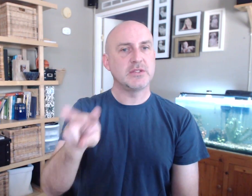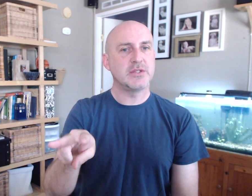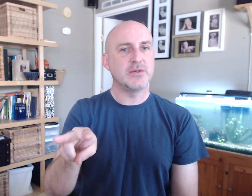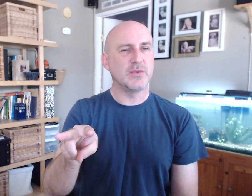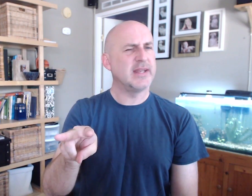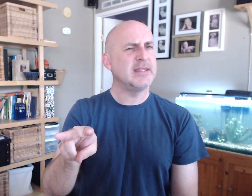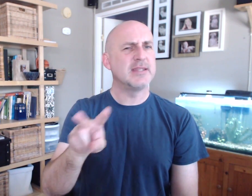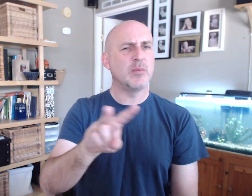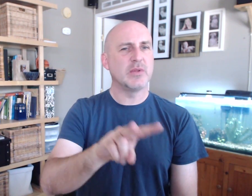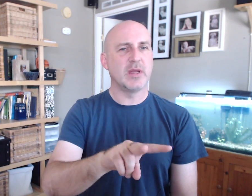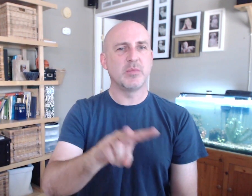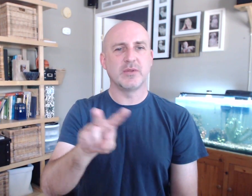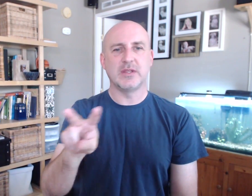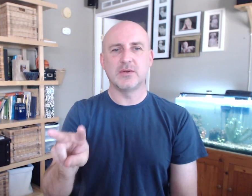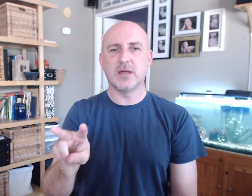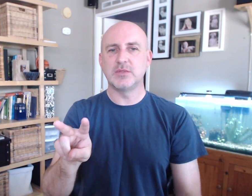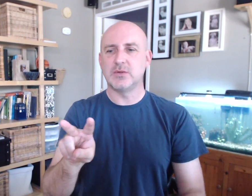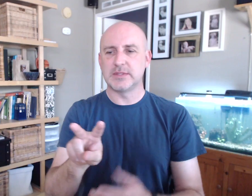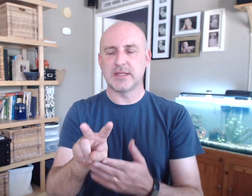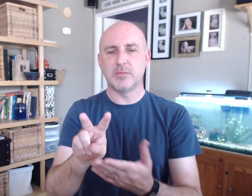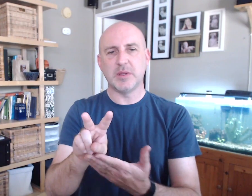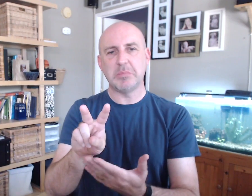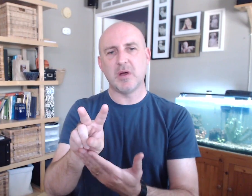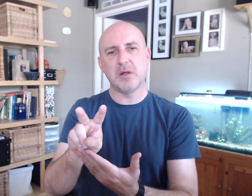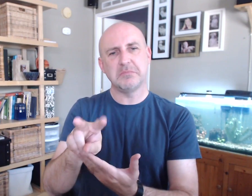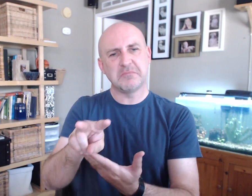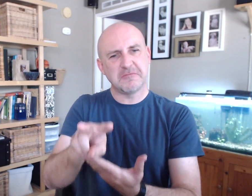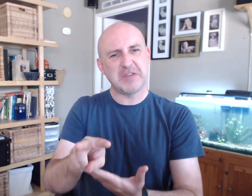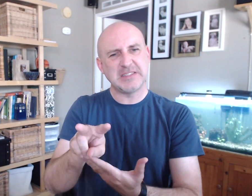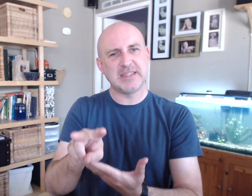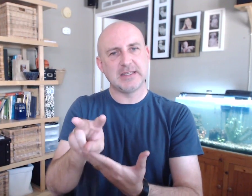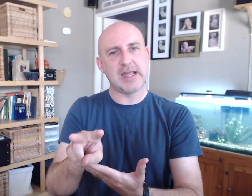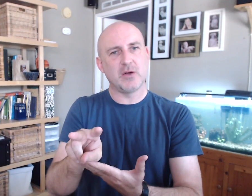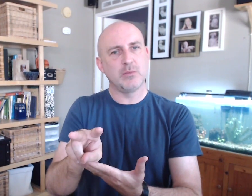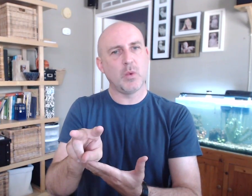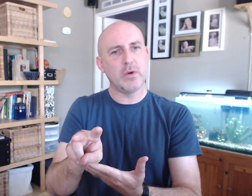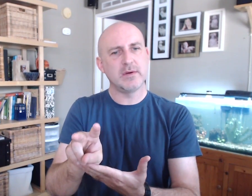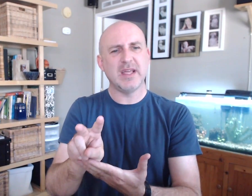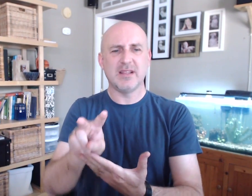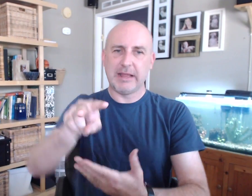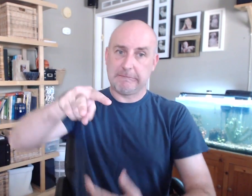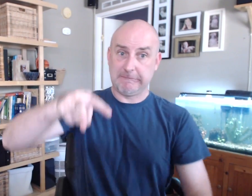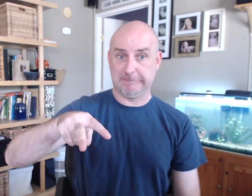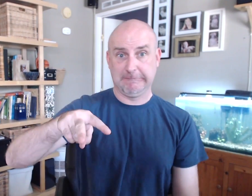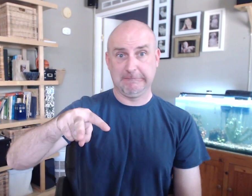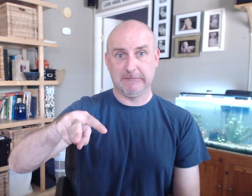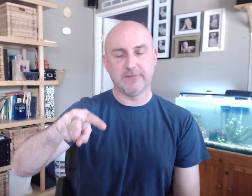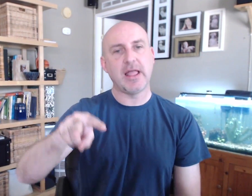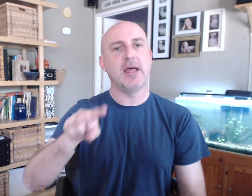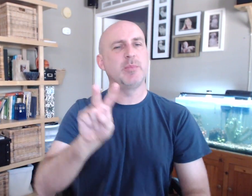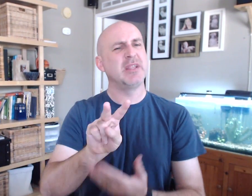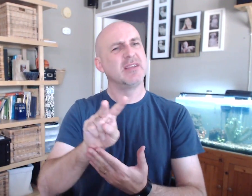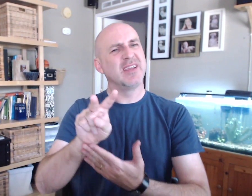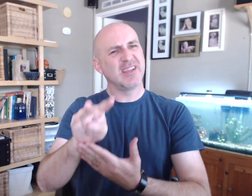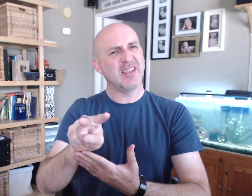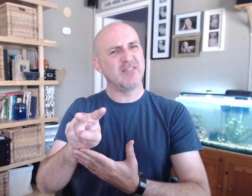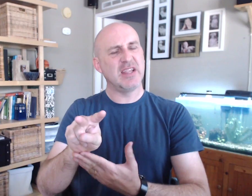22. Any double number that you come to is going to be palm facing down more, not like flat, but kind of at an